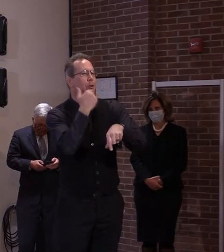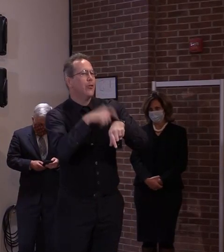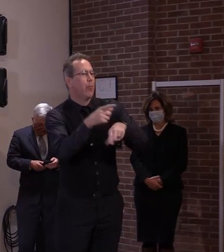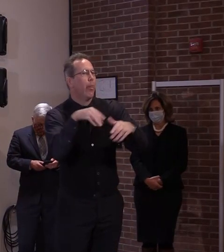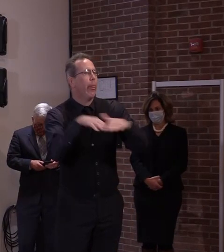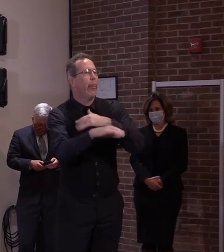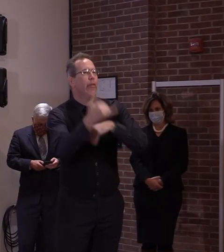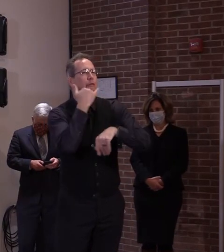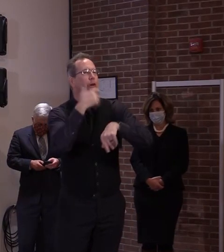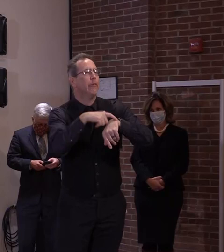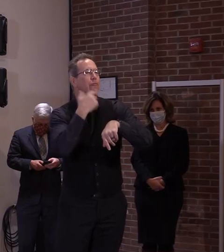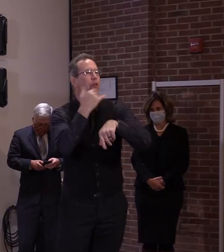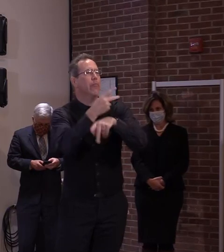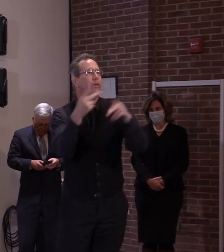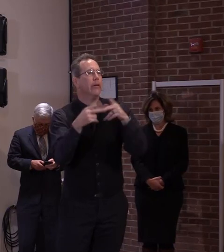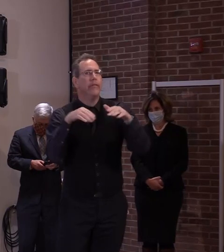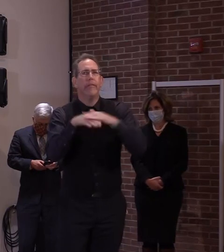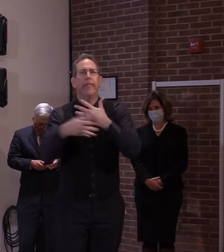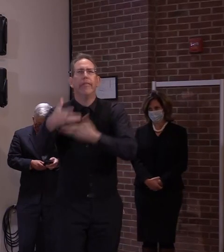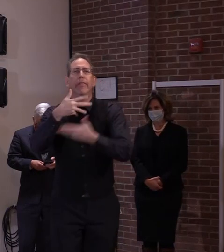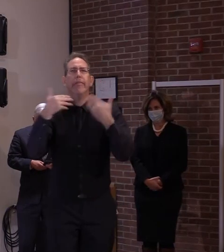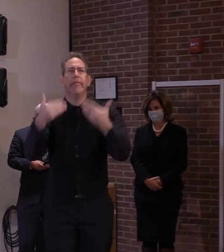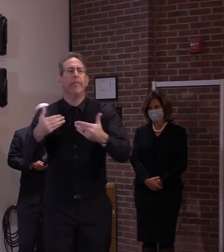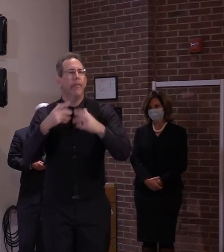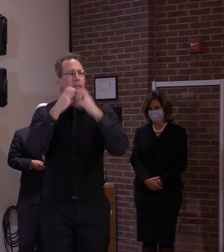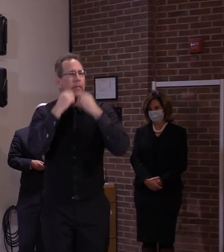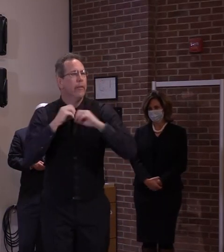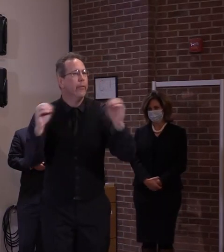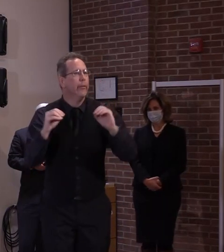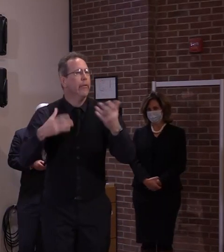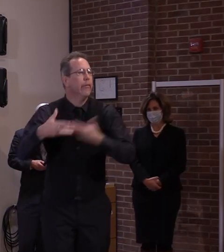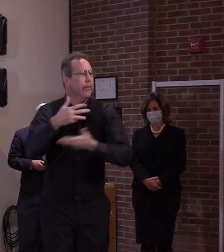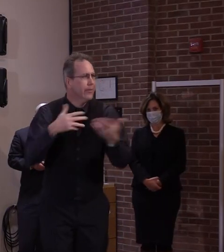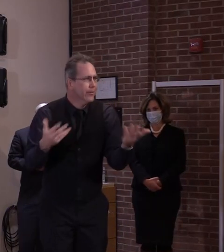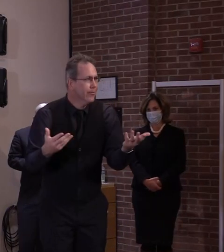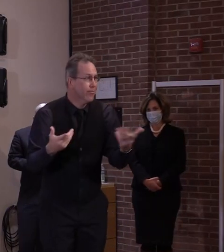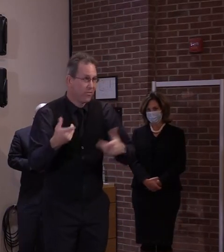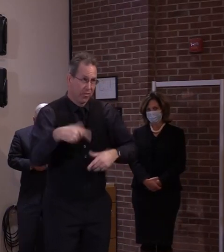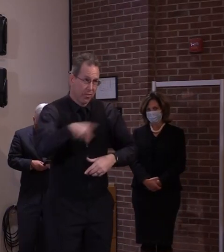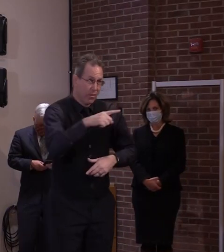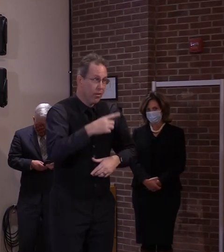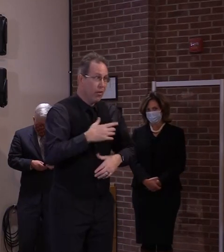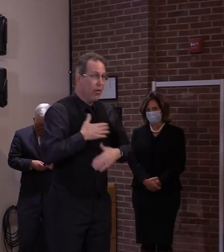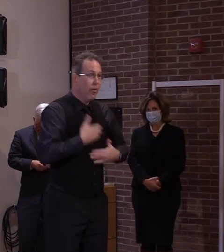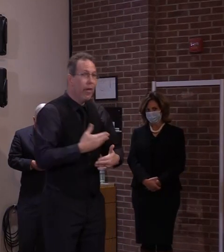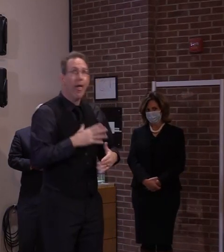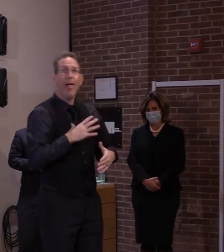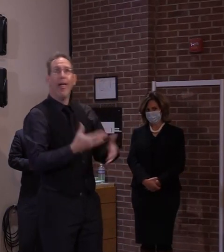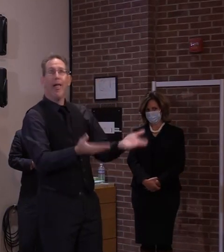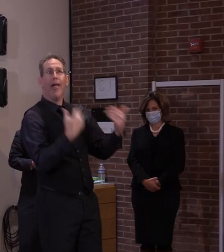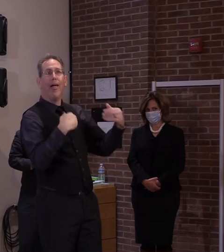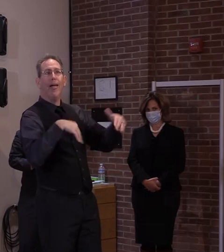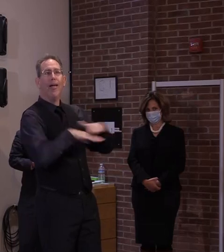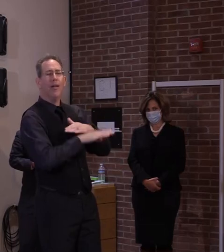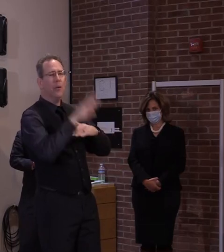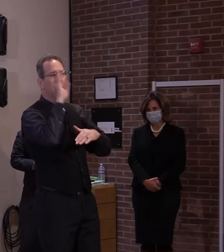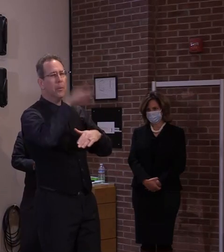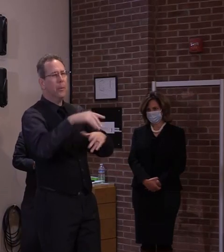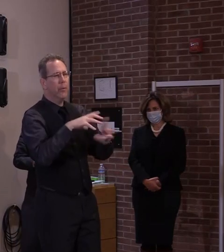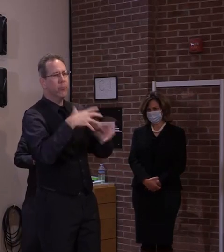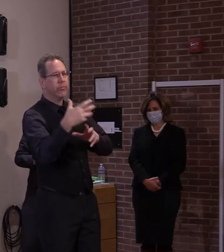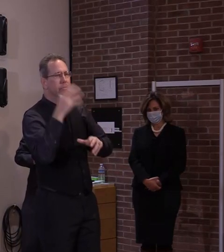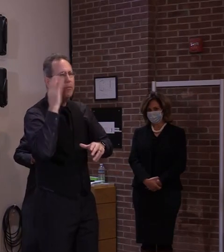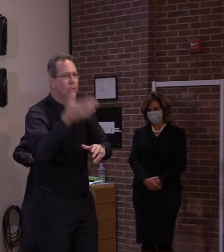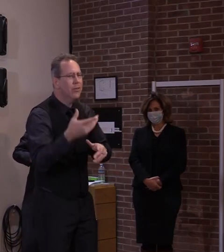to force, but to lead them when they're willing. And it feels like the right time to lead people in this direction, because this isn't going